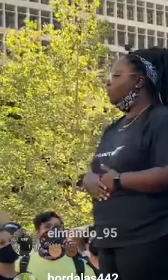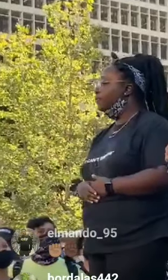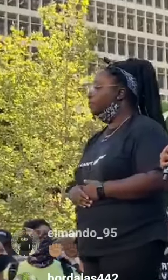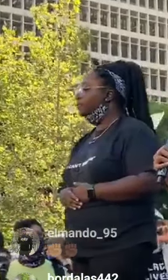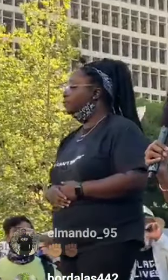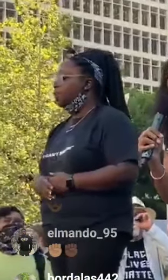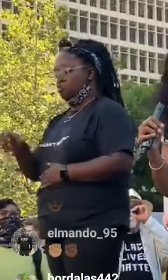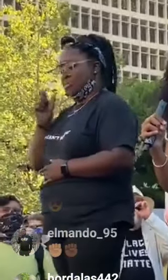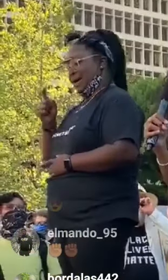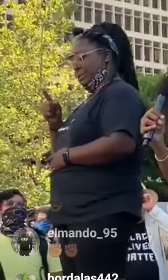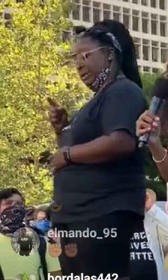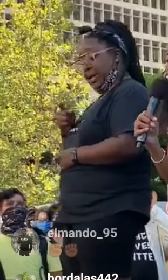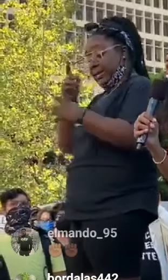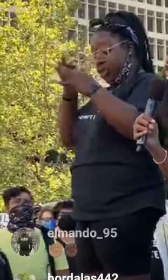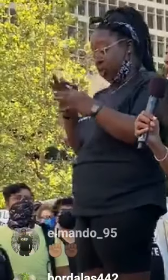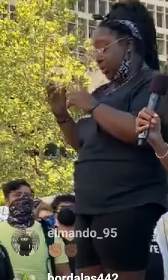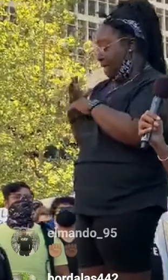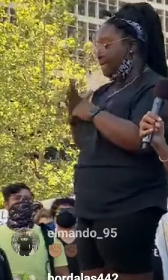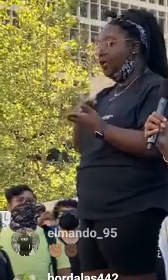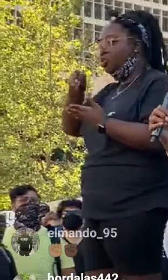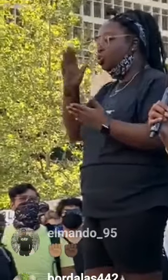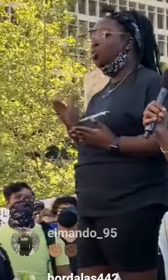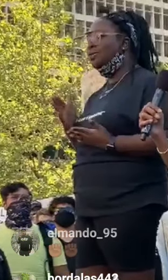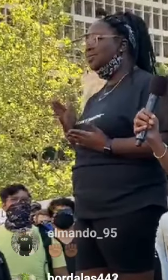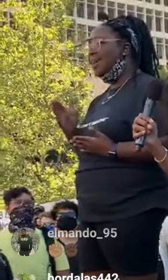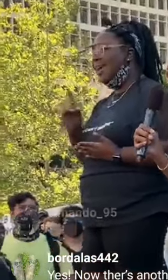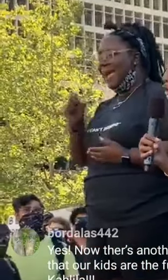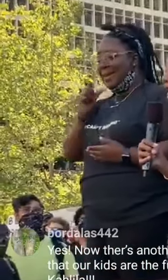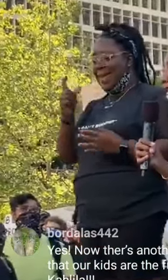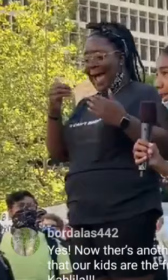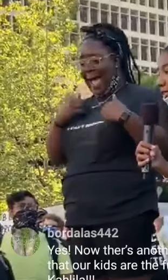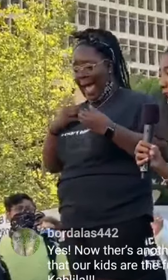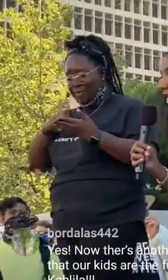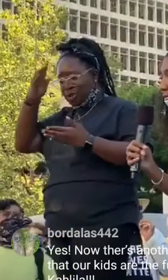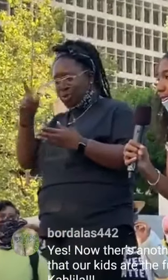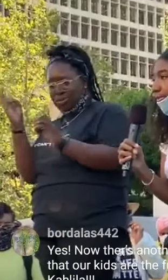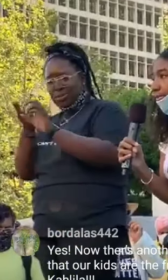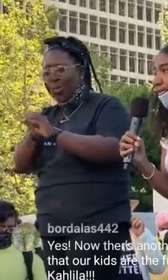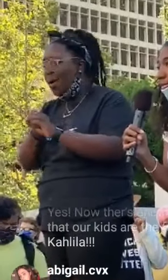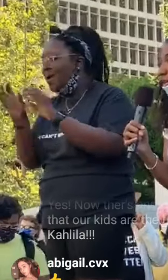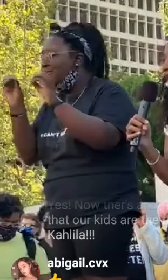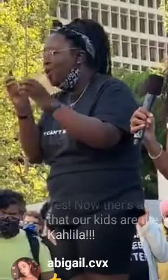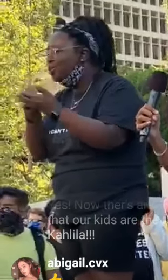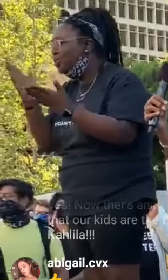You're not gonna make a decision that affects so many students and not have the students be there.